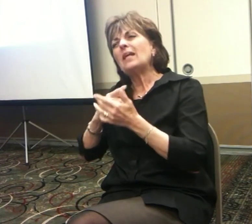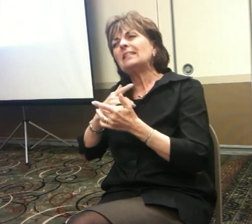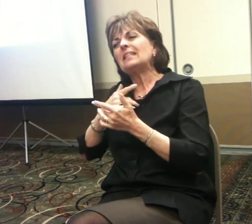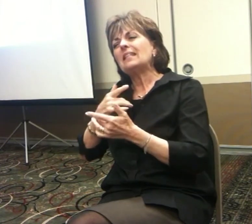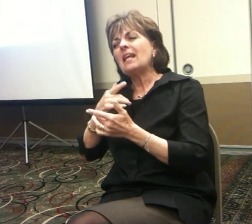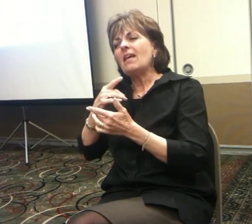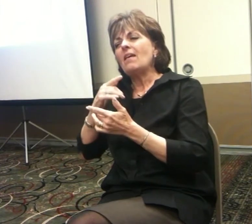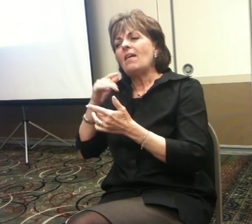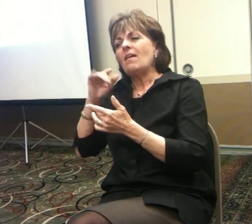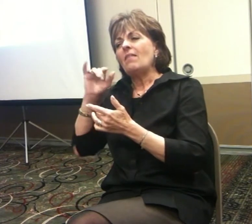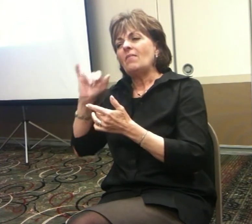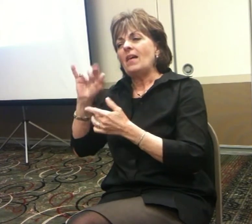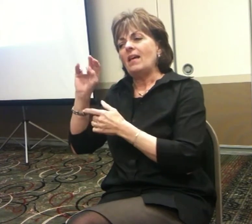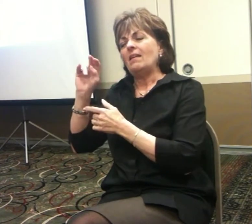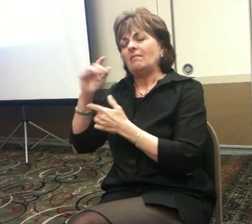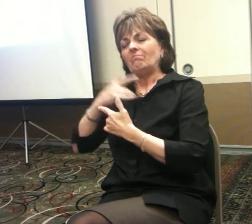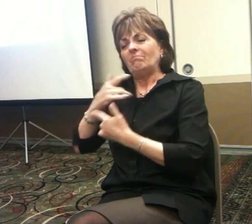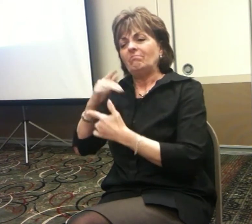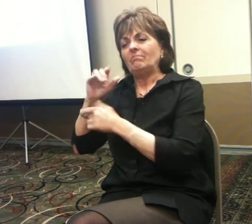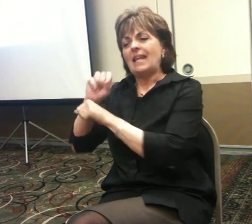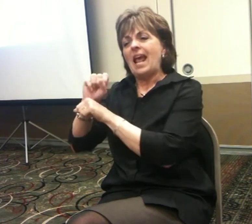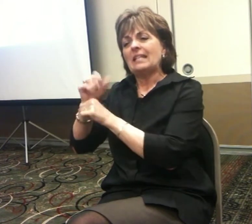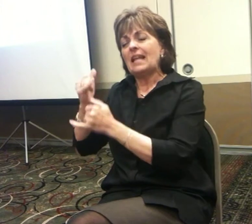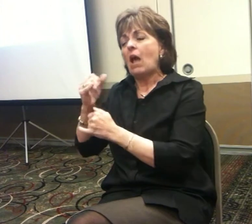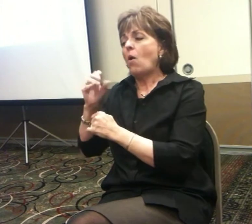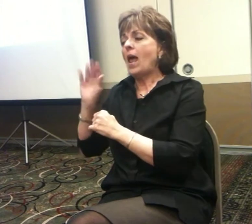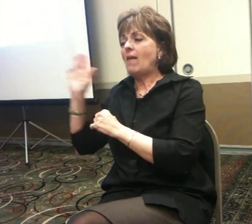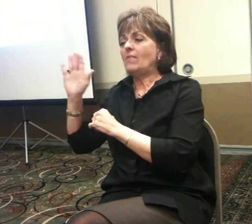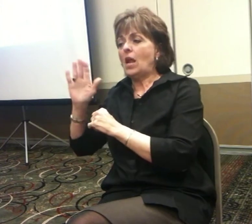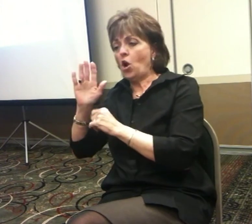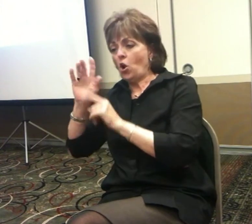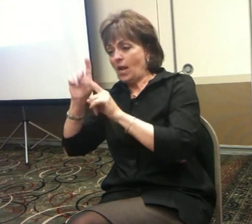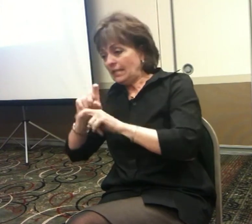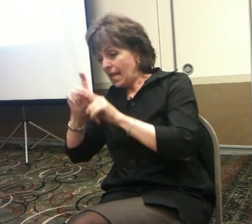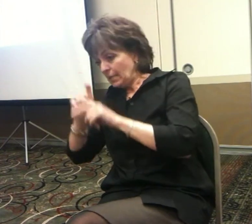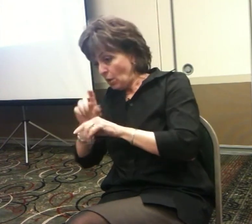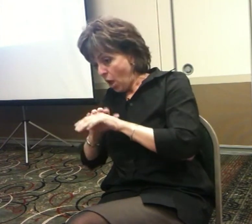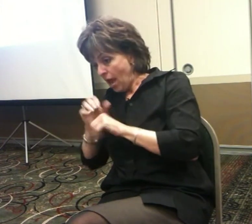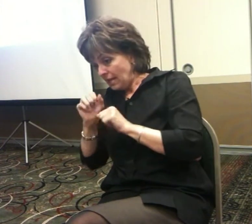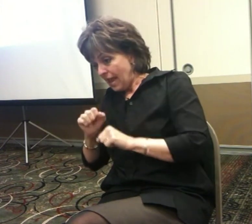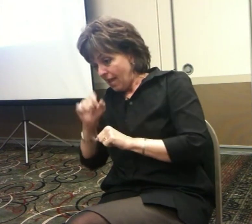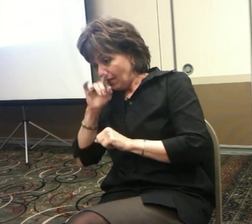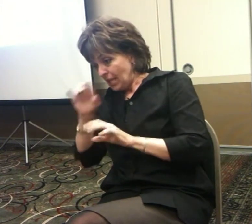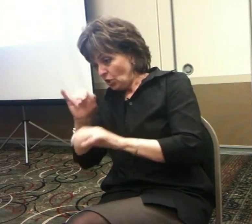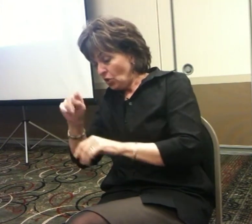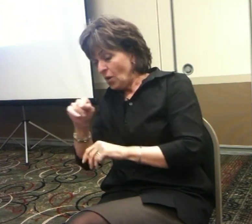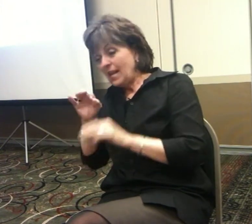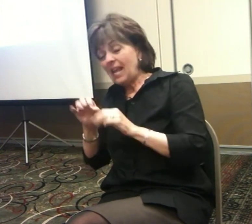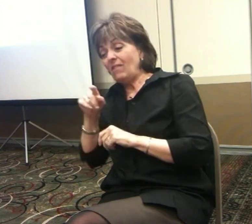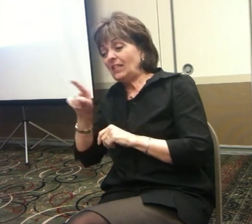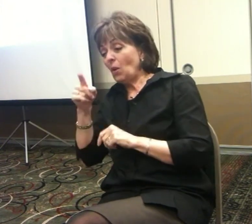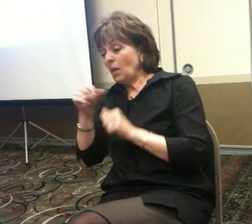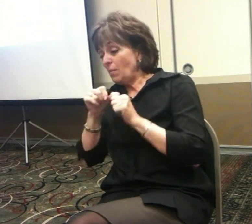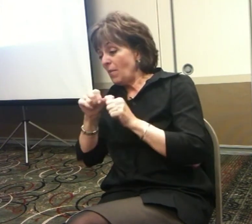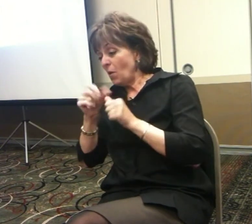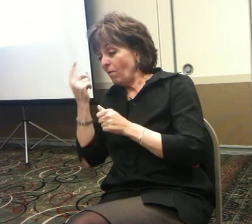now, and her or his assessment on can this kid do this. Now, if the kid's only been there for 2 weeks, they probably don't